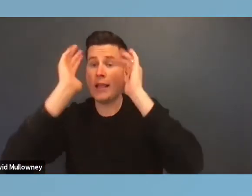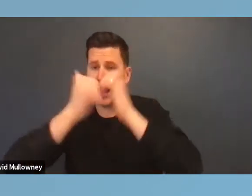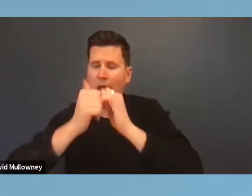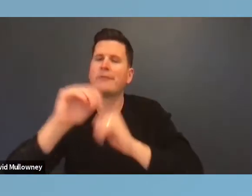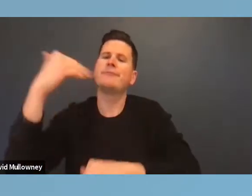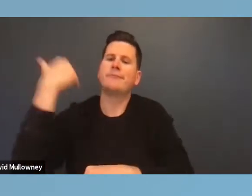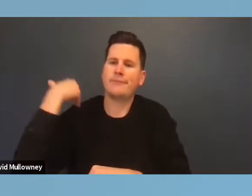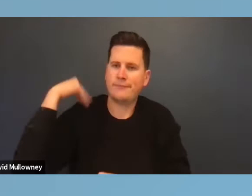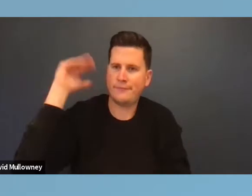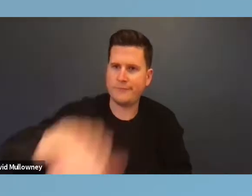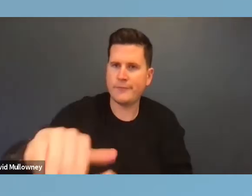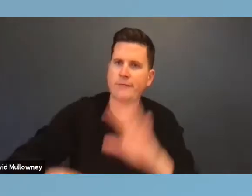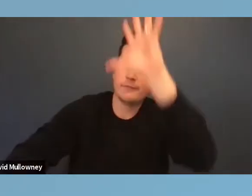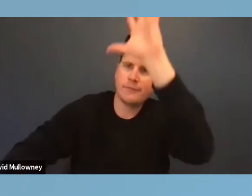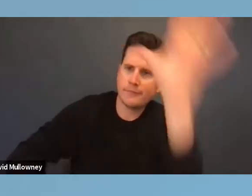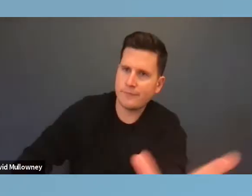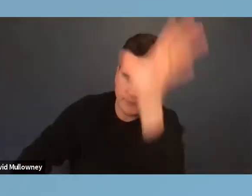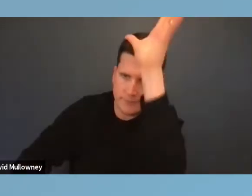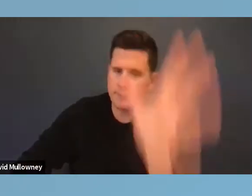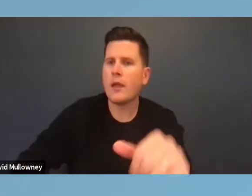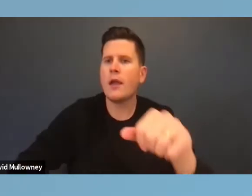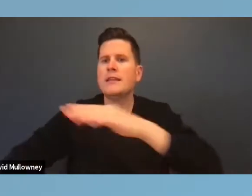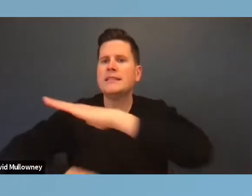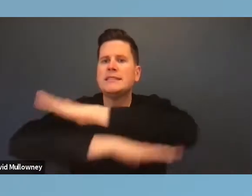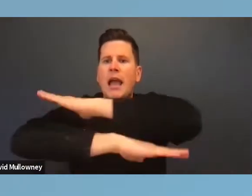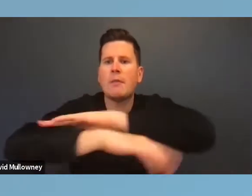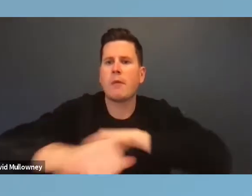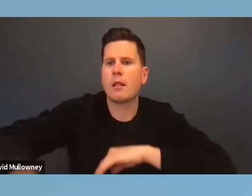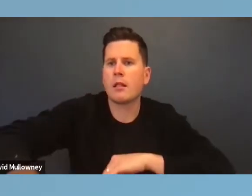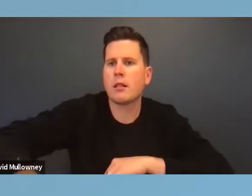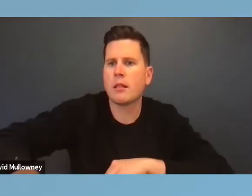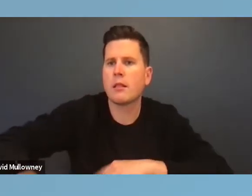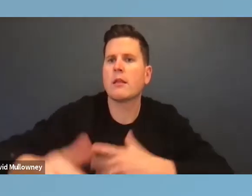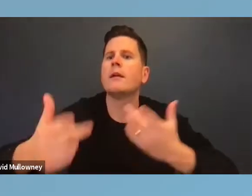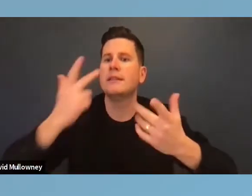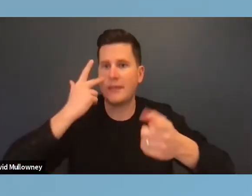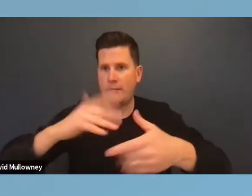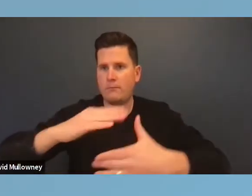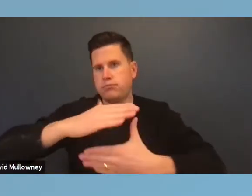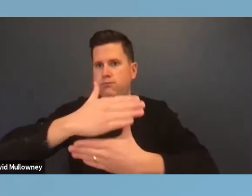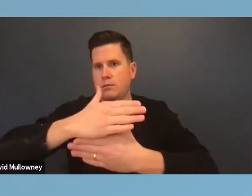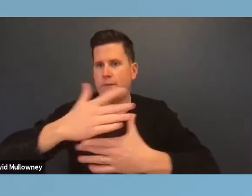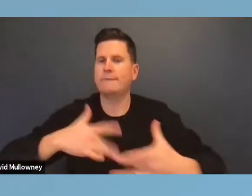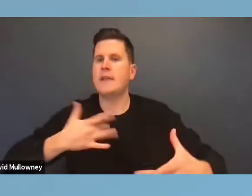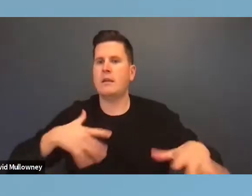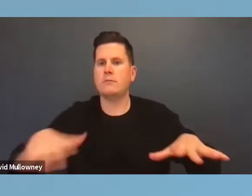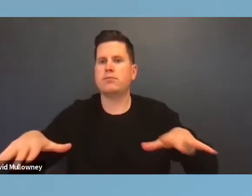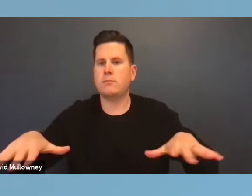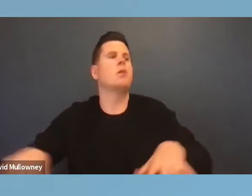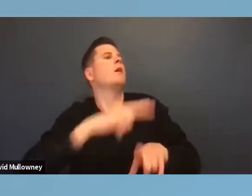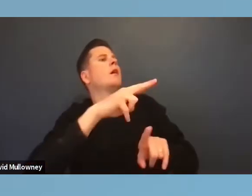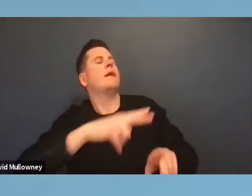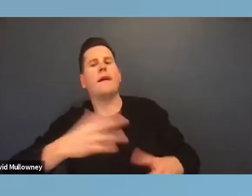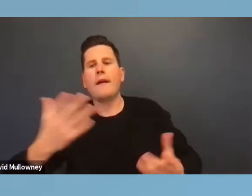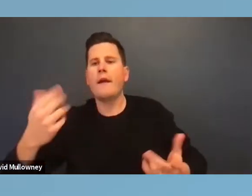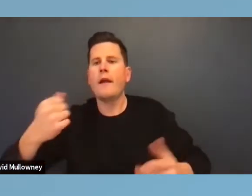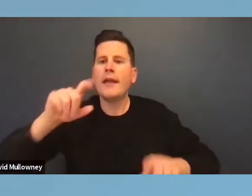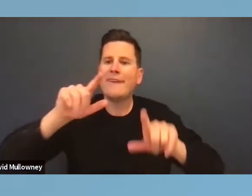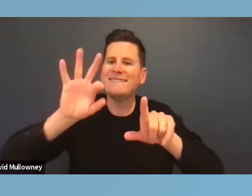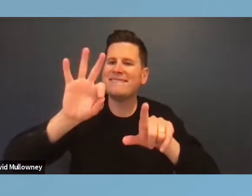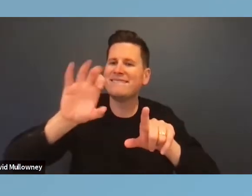on. And again, as I said, getting attention, you can wave, you can stomp your feet on